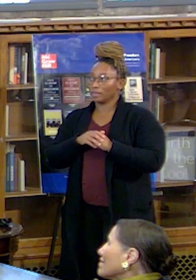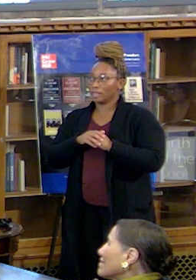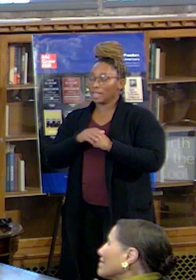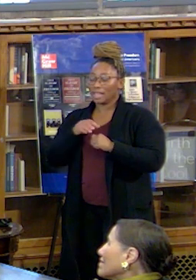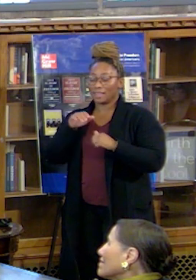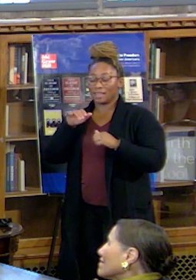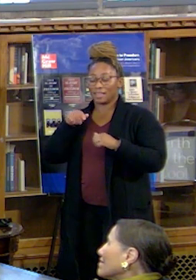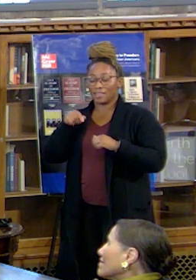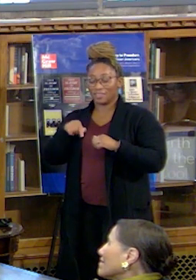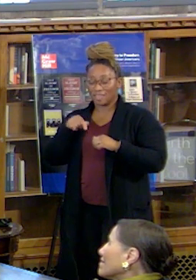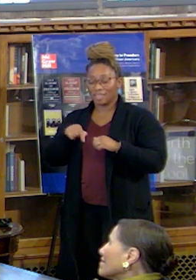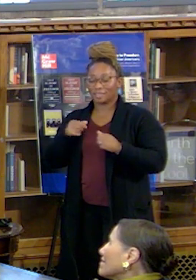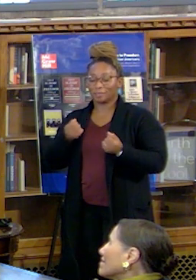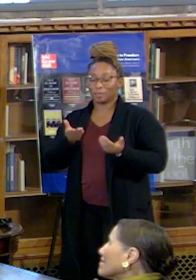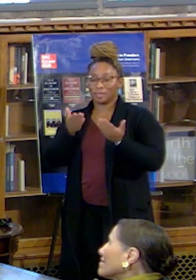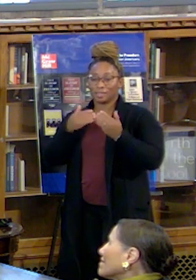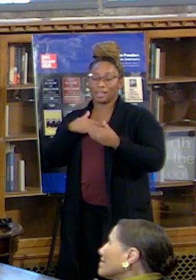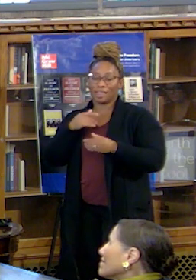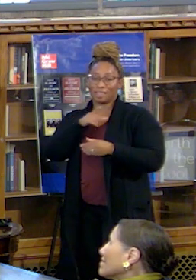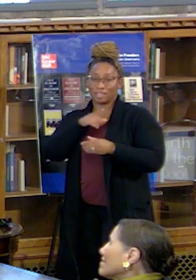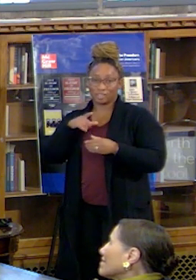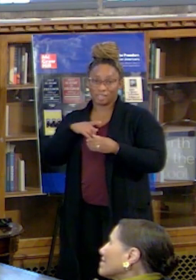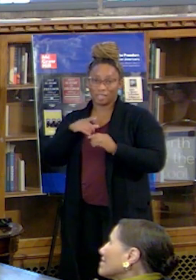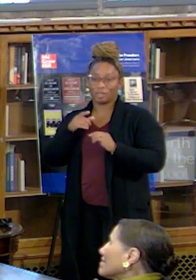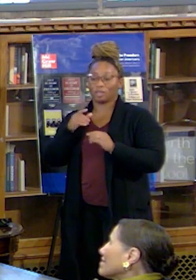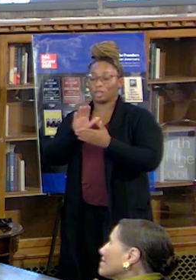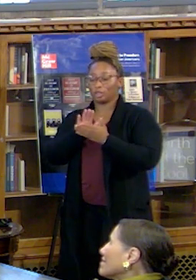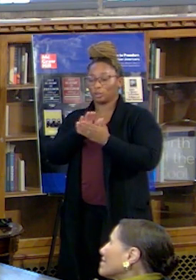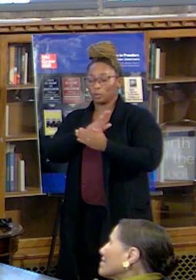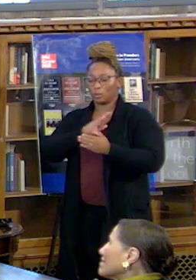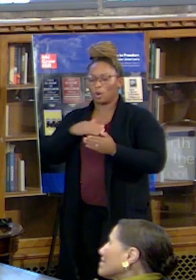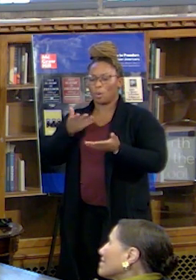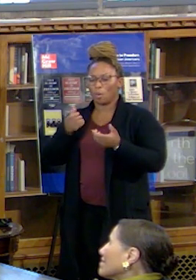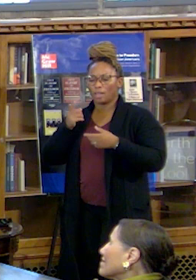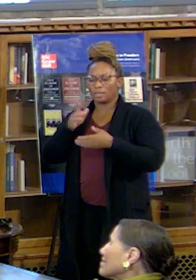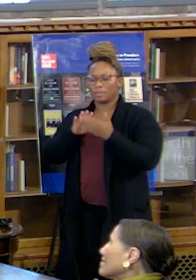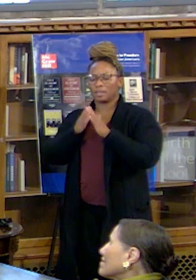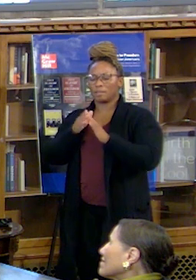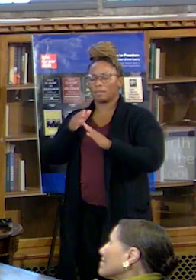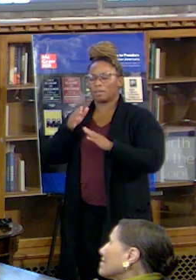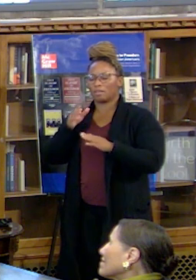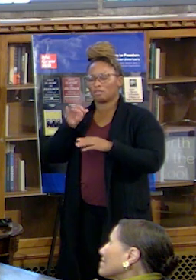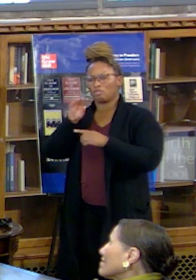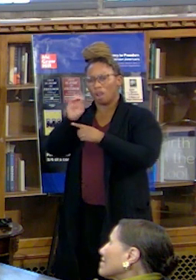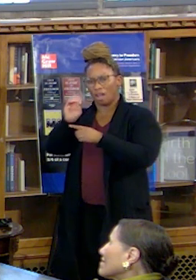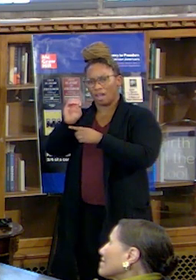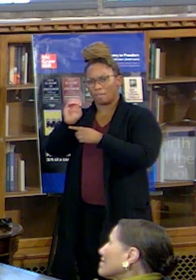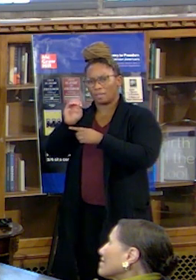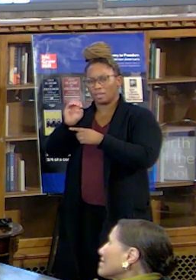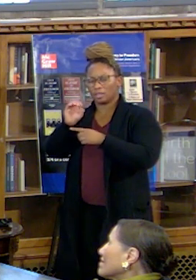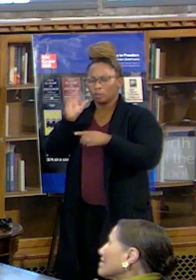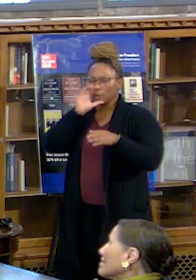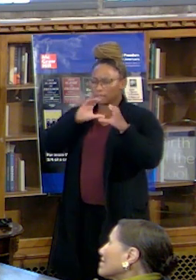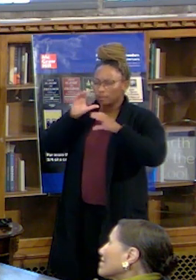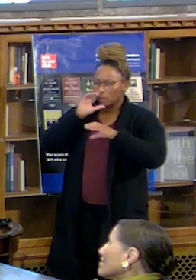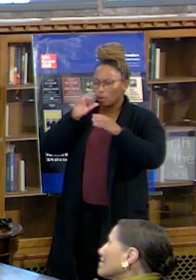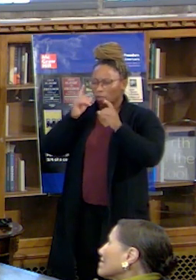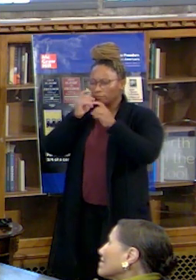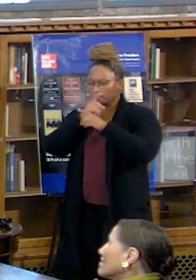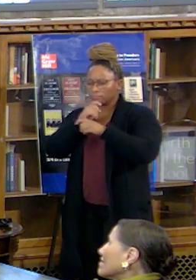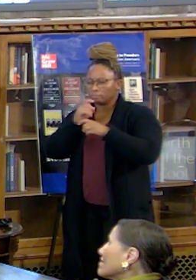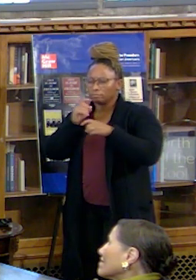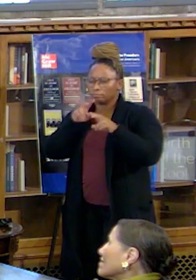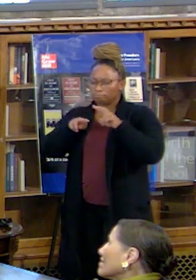in which legislatur and school boards seek to make it a crime to nurture the critical thinking and judgment that Franklin suggests democracy